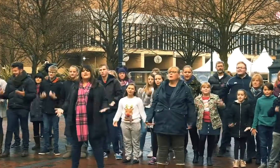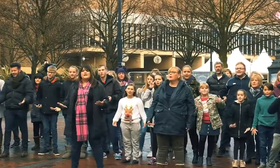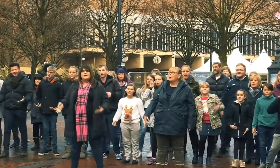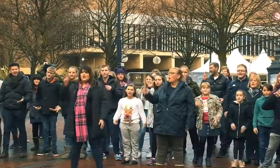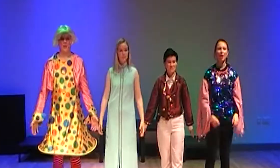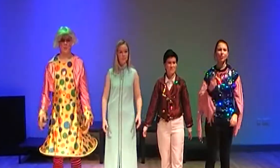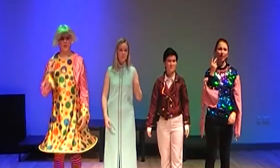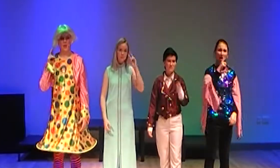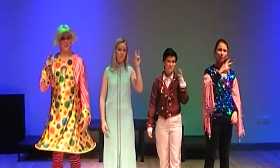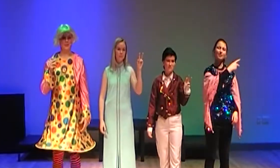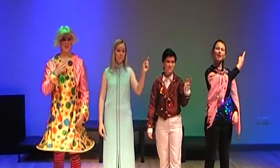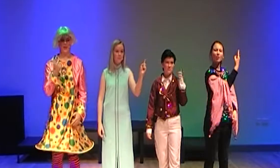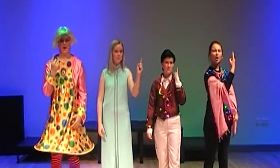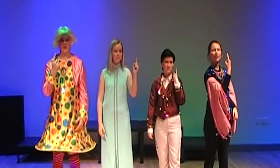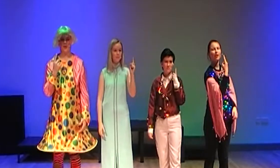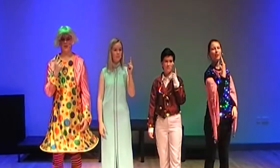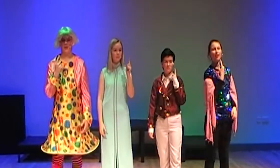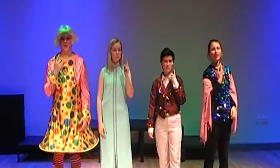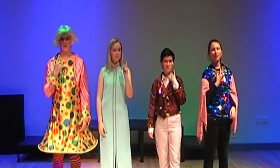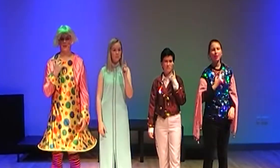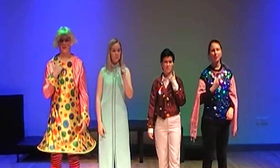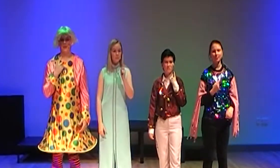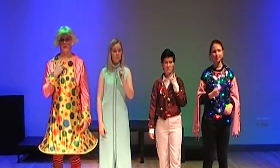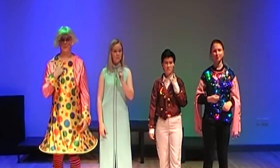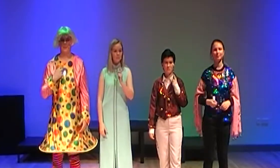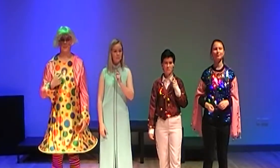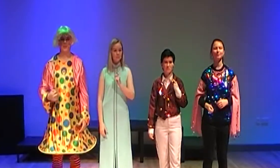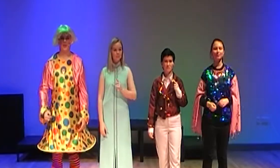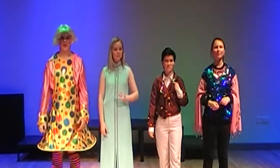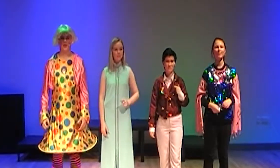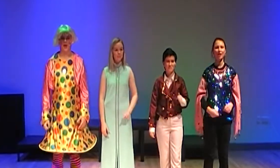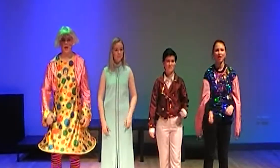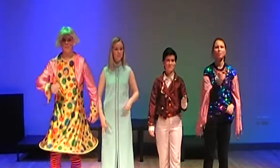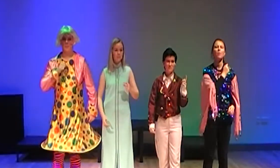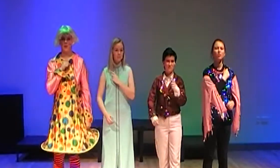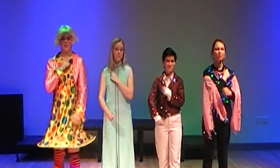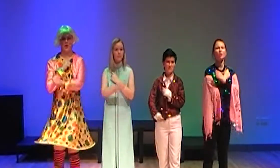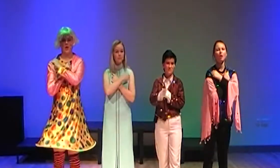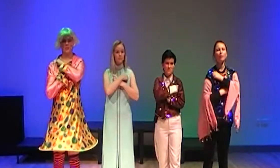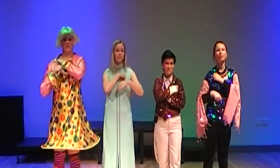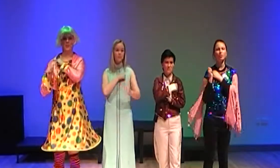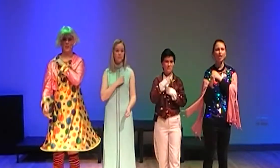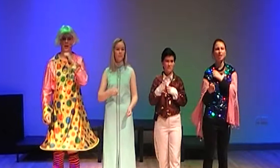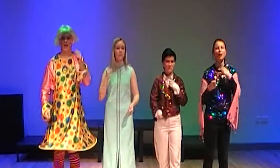is me. Look out, 'cause here I come, and I'm marching on to the beat